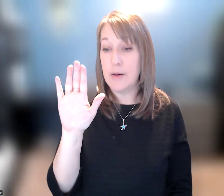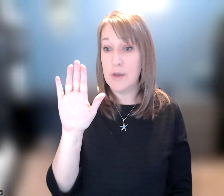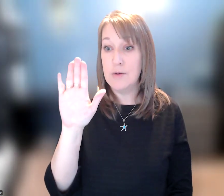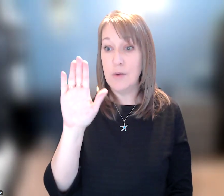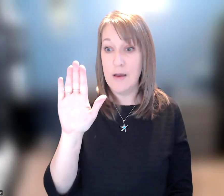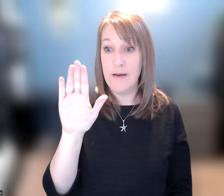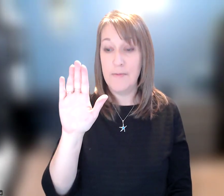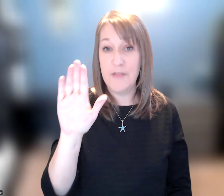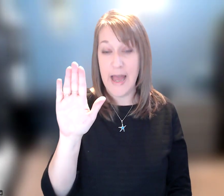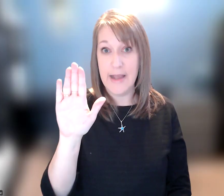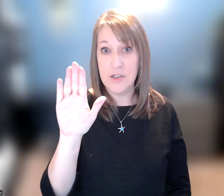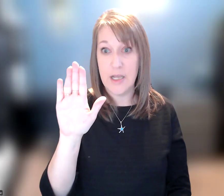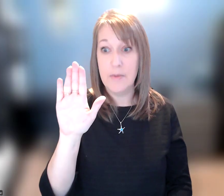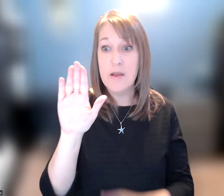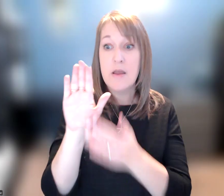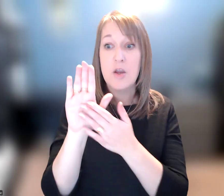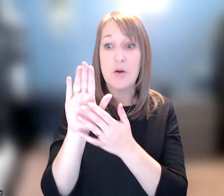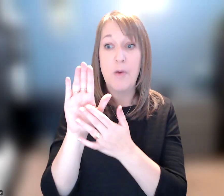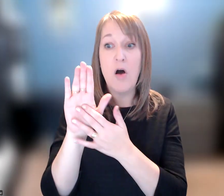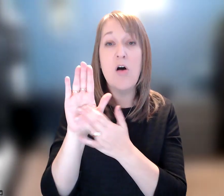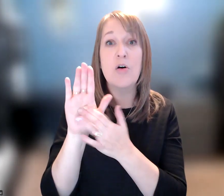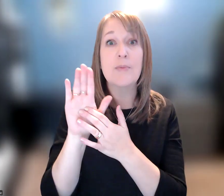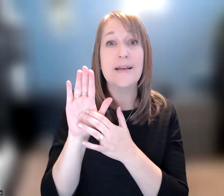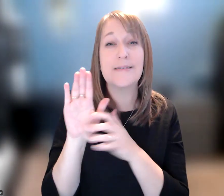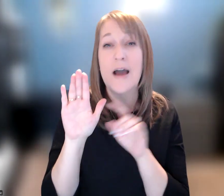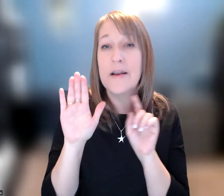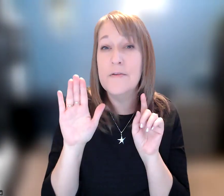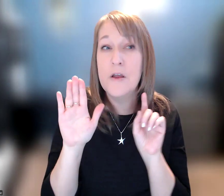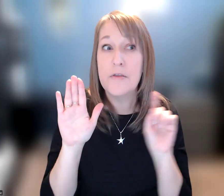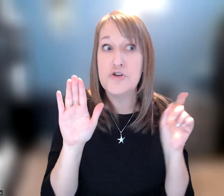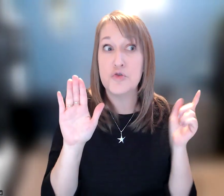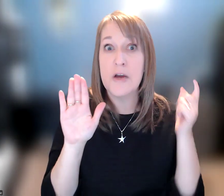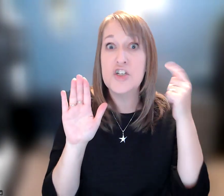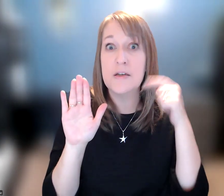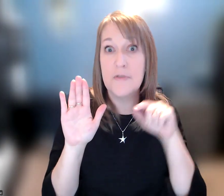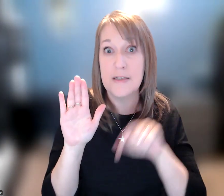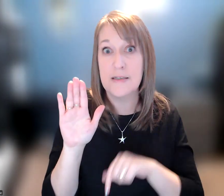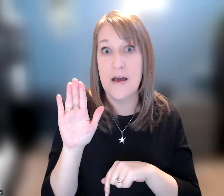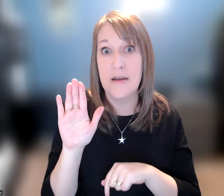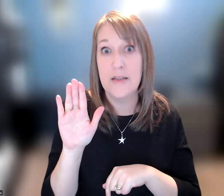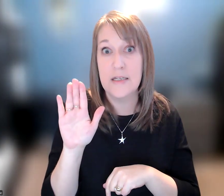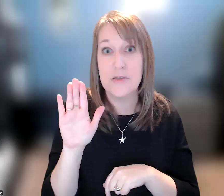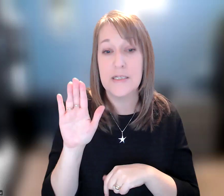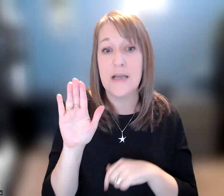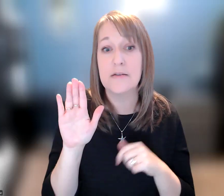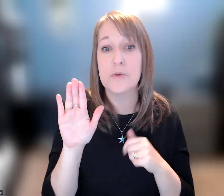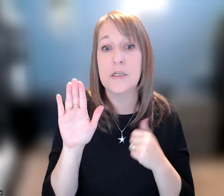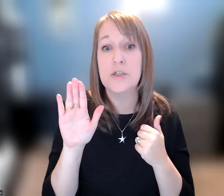with, you want a flat hand shape. Your palm is kind of the direction of the sun in these three signs. We're going to do